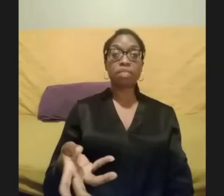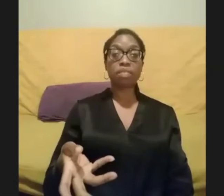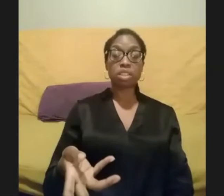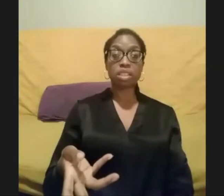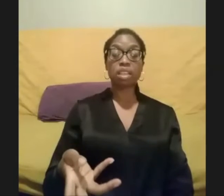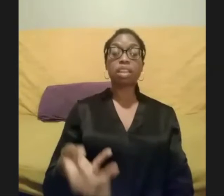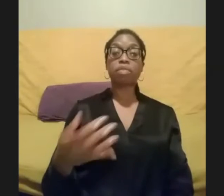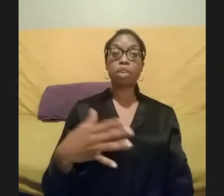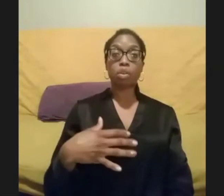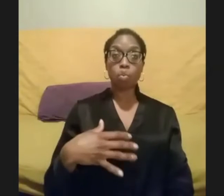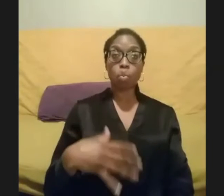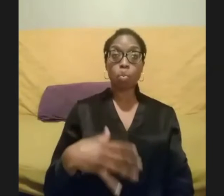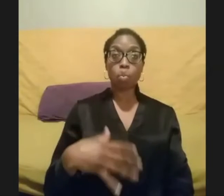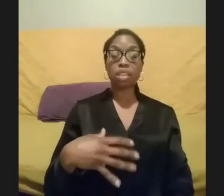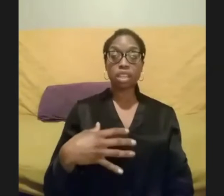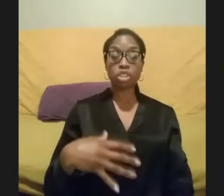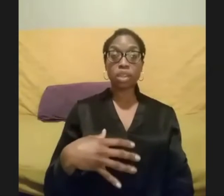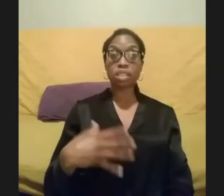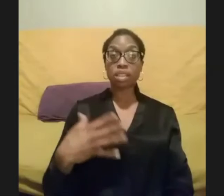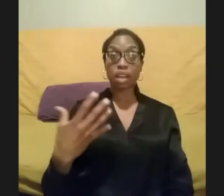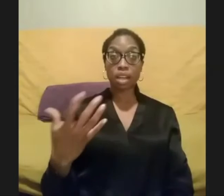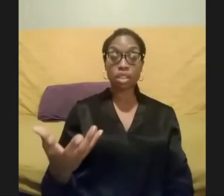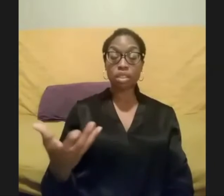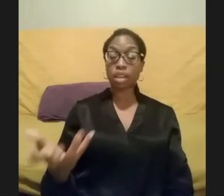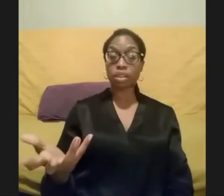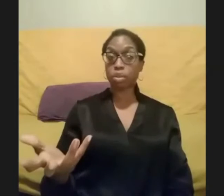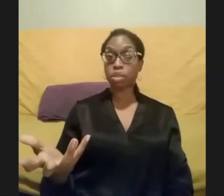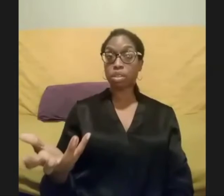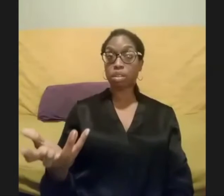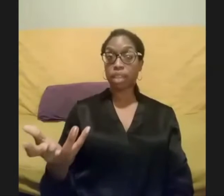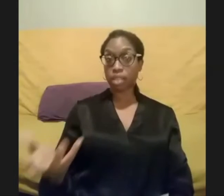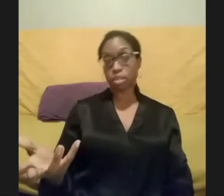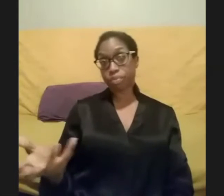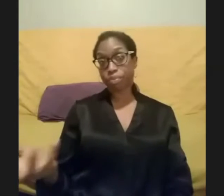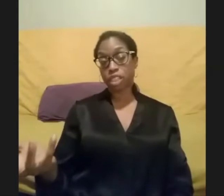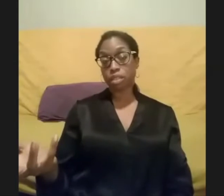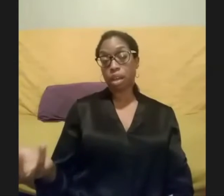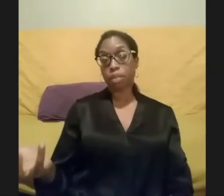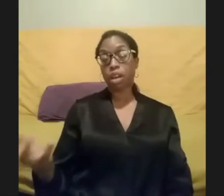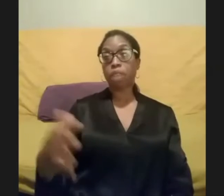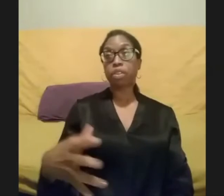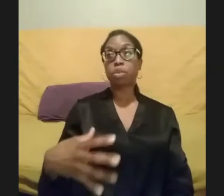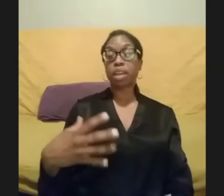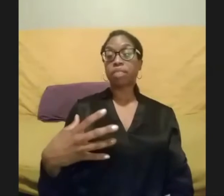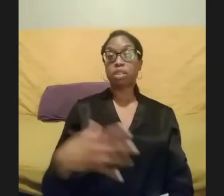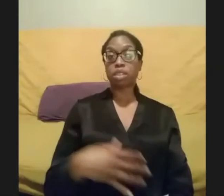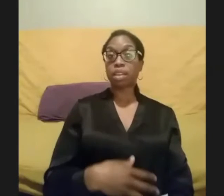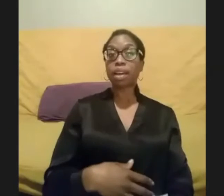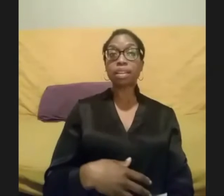investigation to see if what the issue is an undiagnosed cancer. And often you can have cancers in the gut